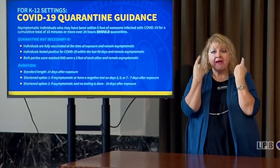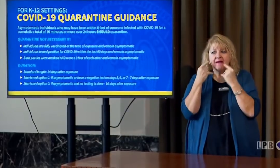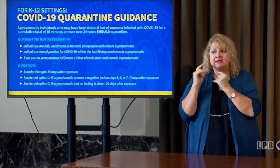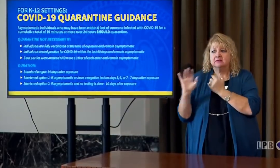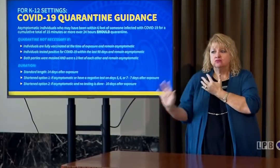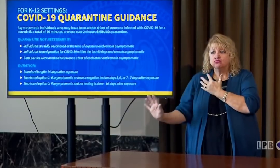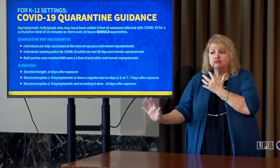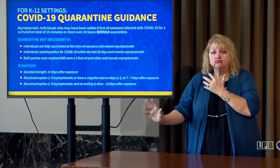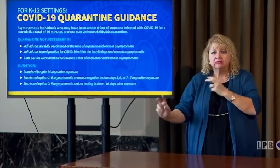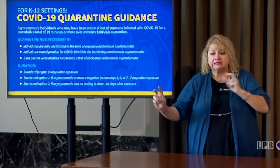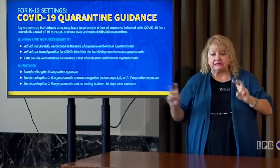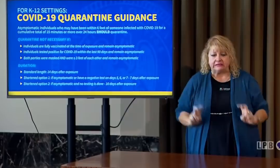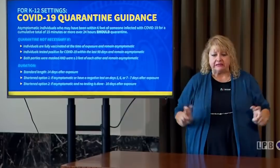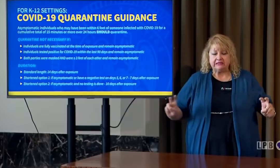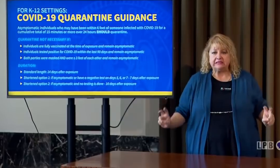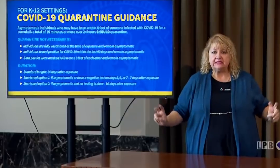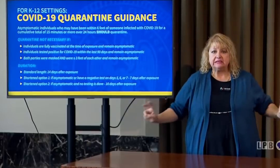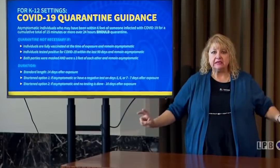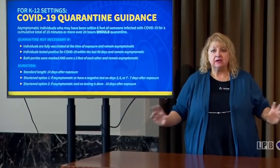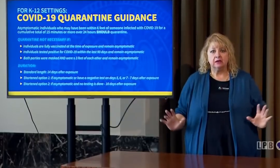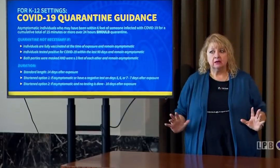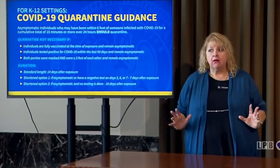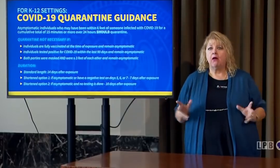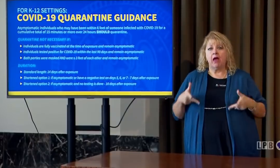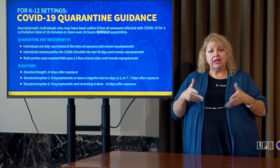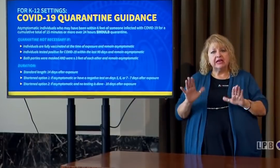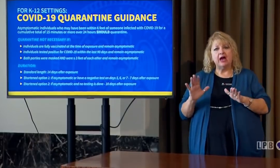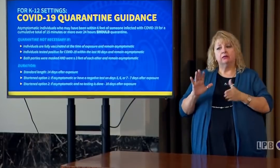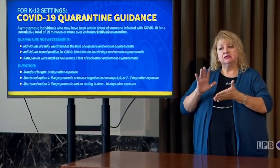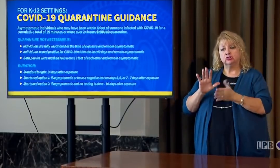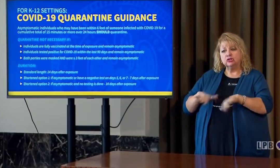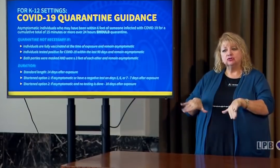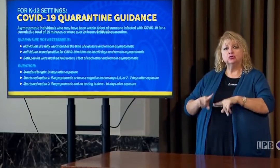have allowed them to keep kids in school safely.